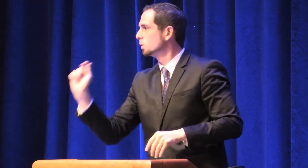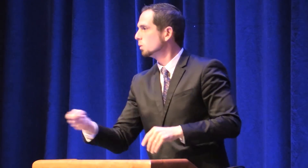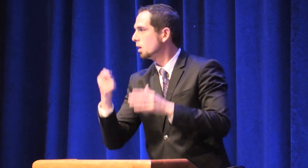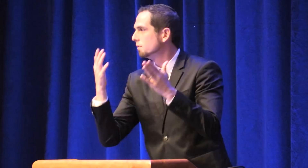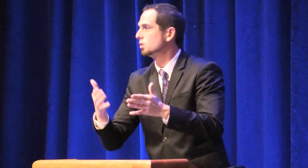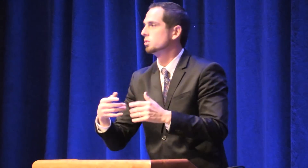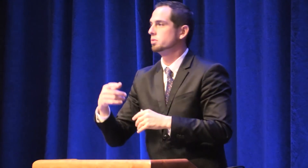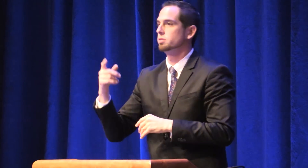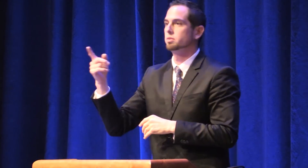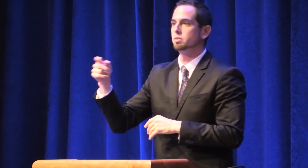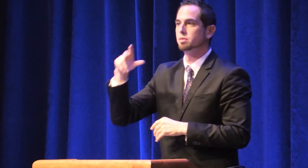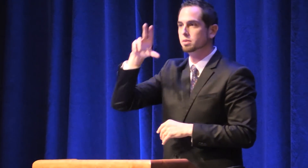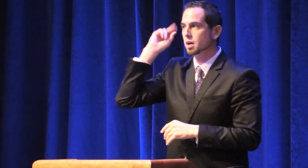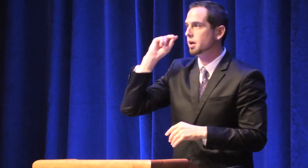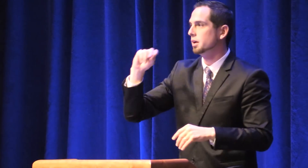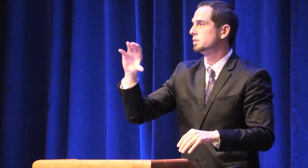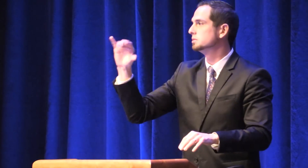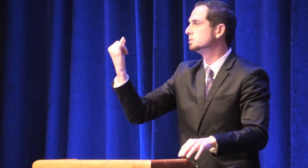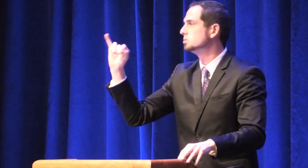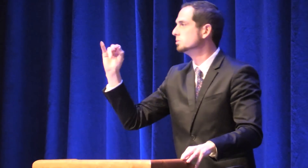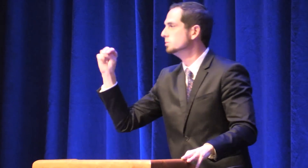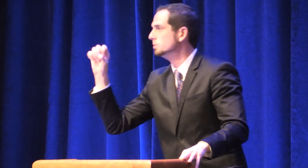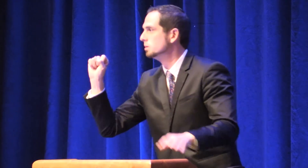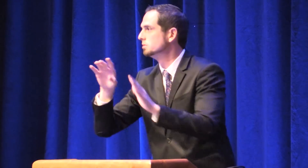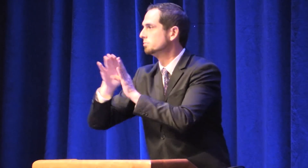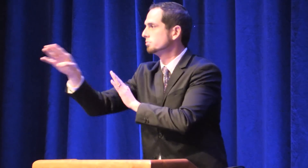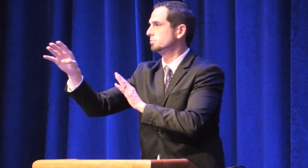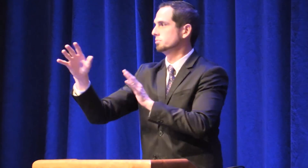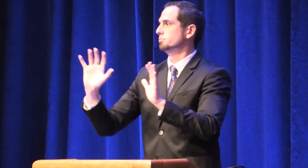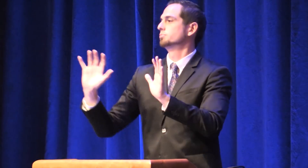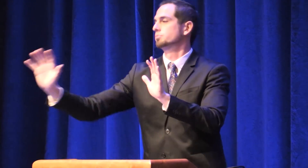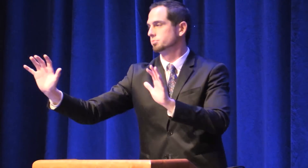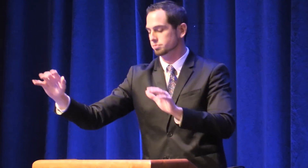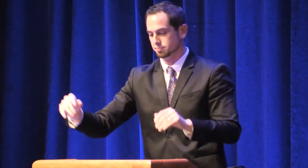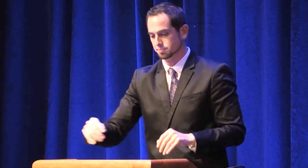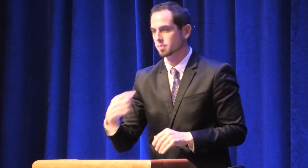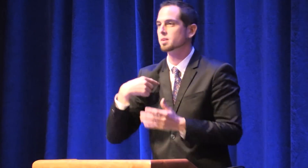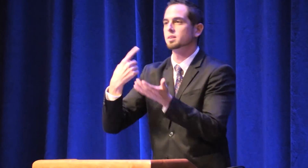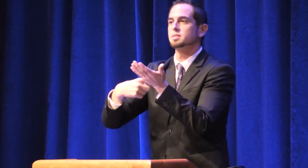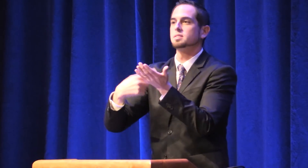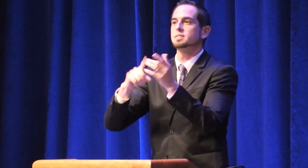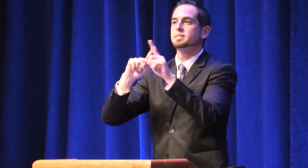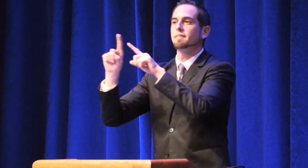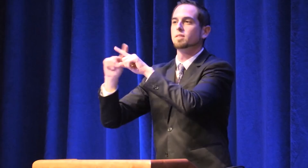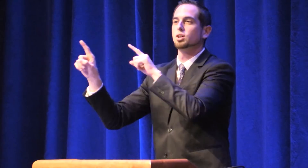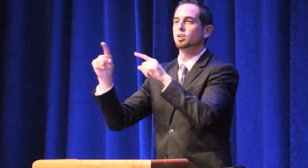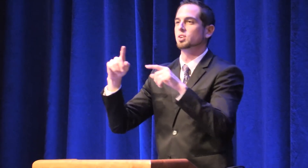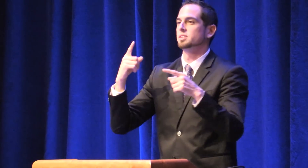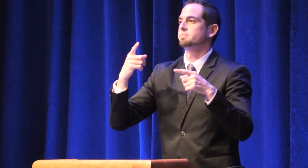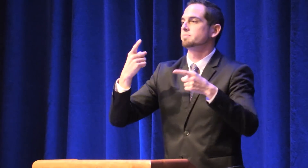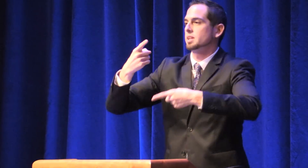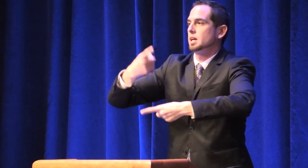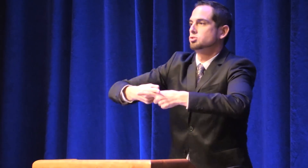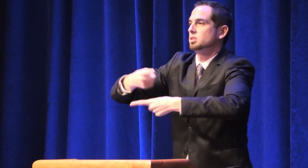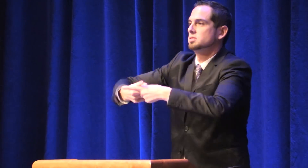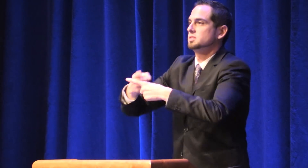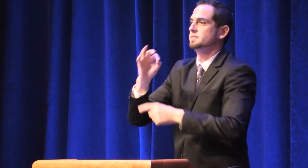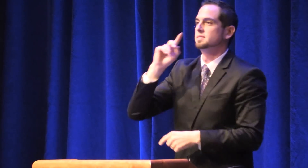of deaf individuals being spotlighted in the media as we might want. We have Niall, though. We have CJ,